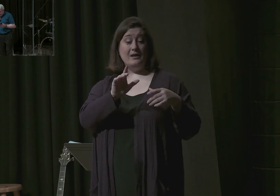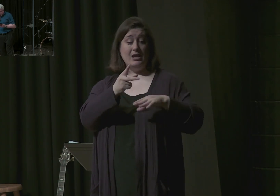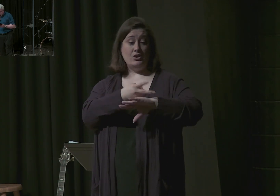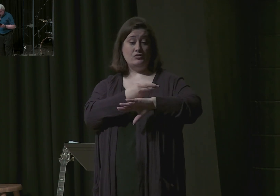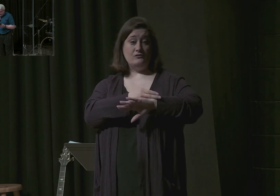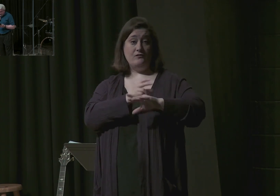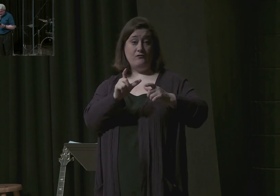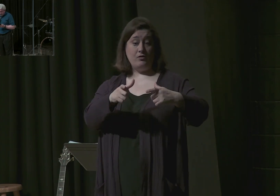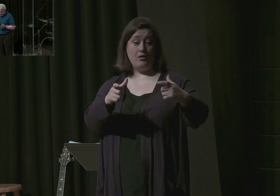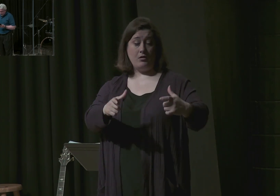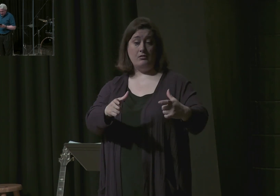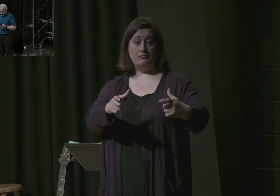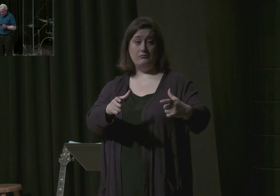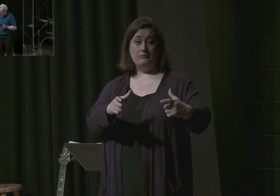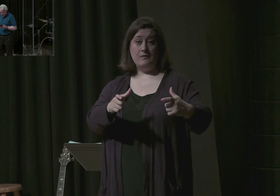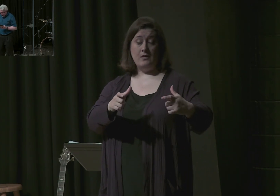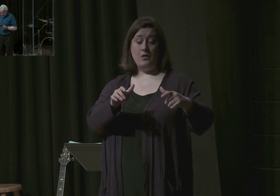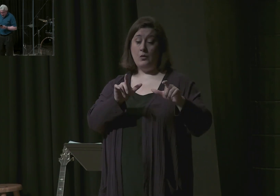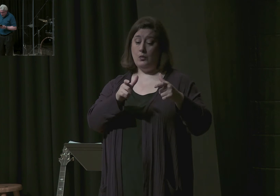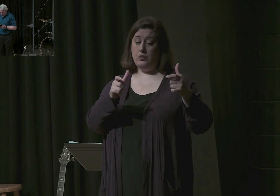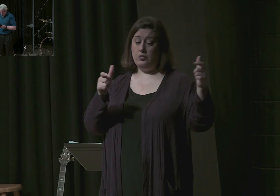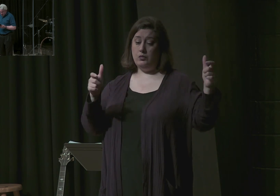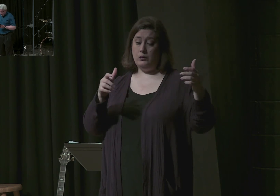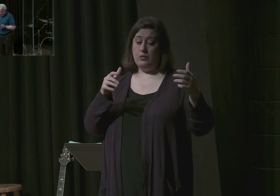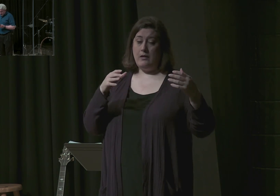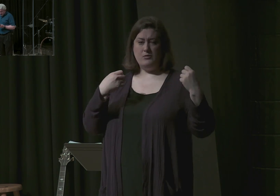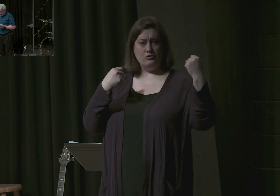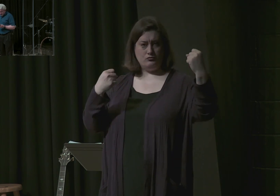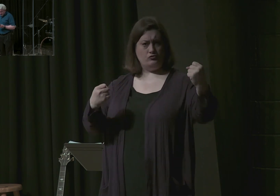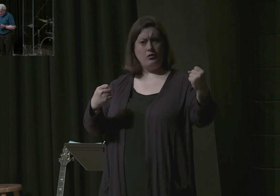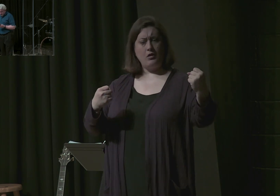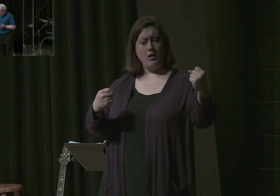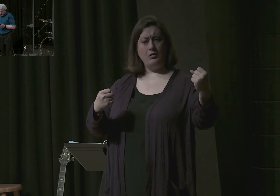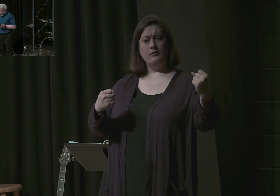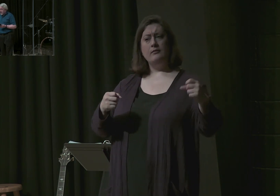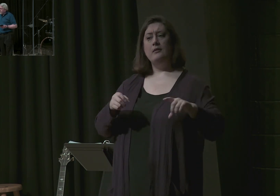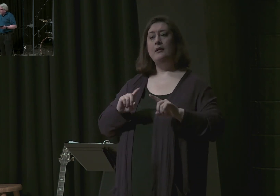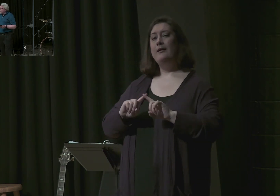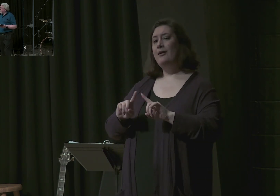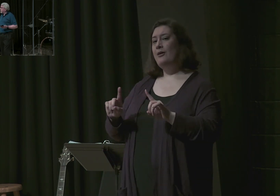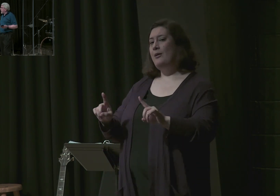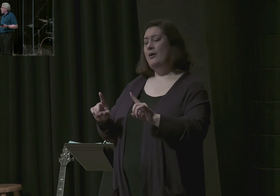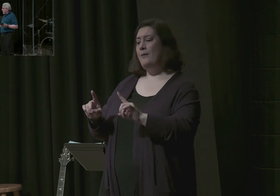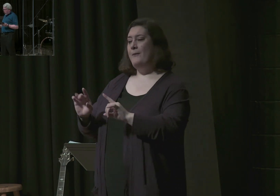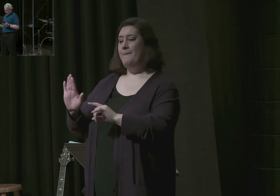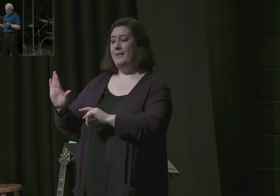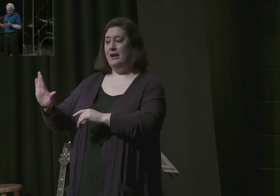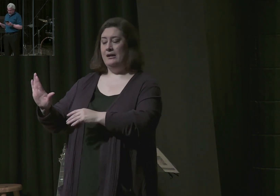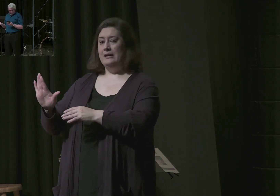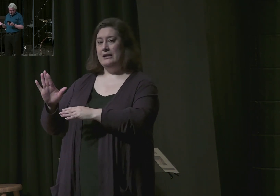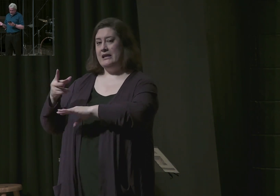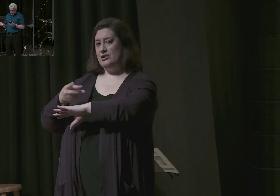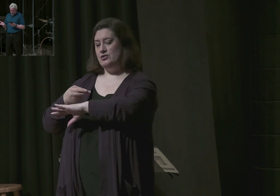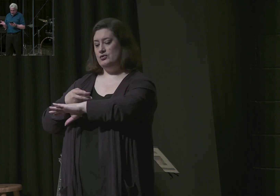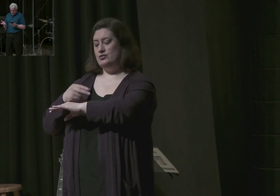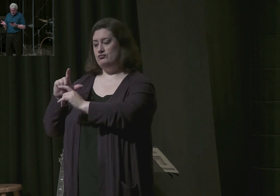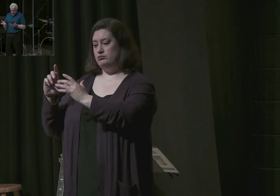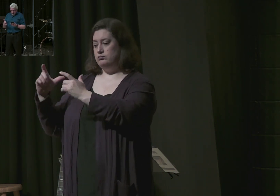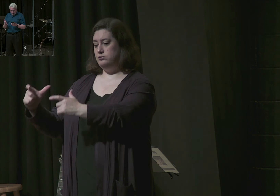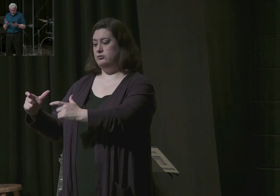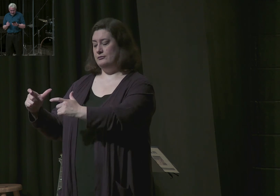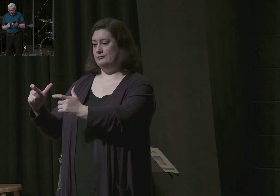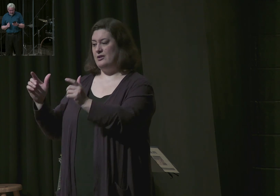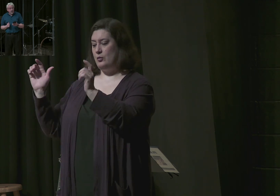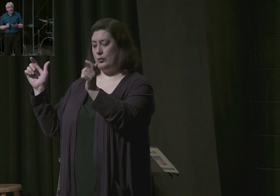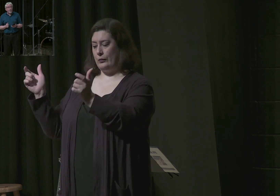this will strengthen his own flock and weaken Laban's. And this is what's being recorded in verse 43.